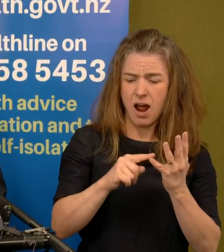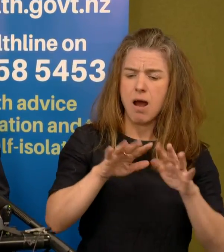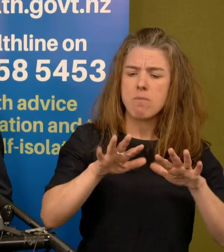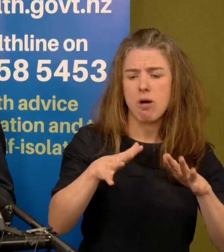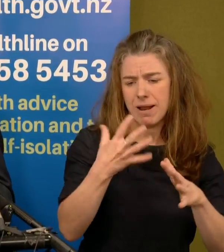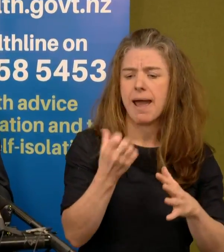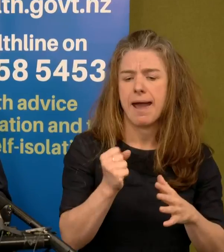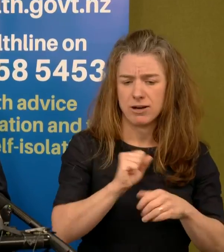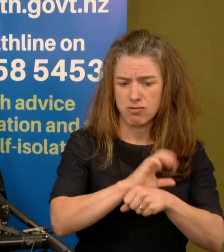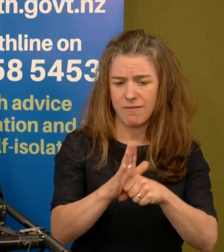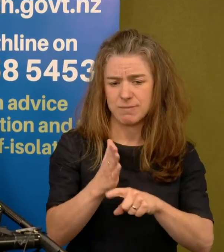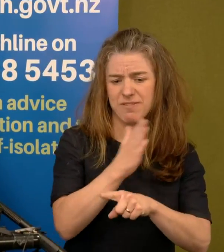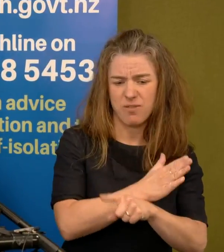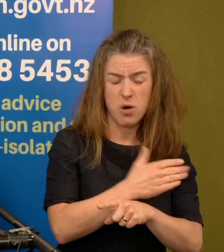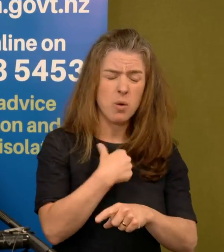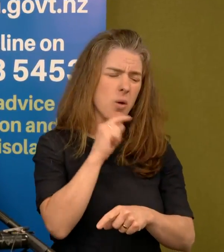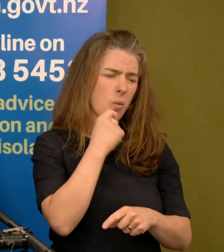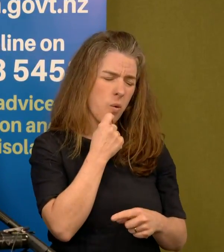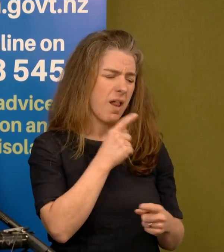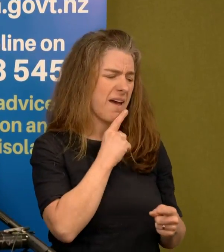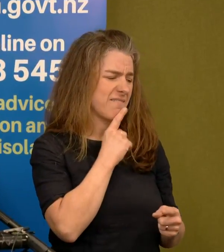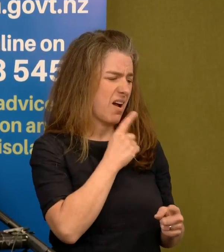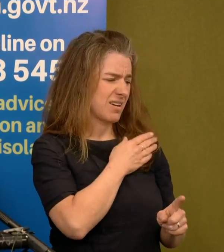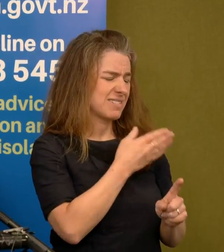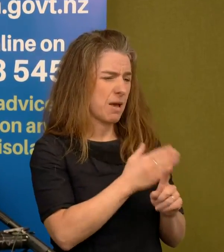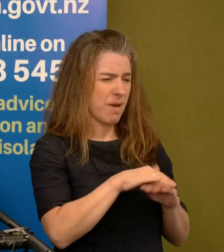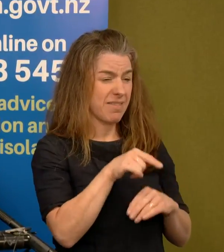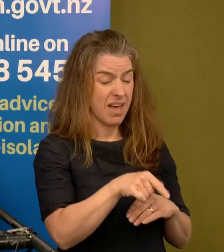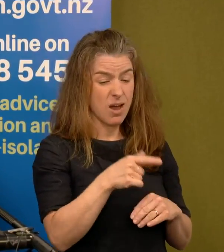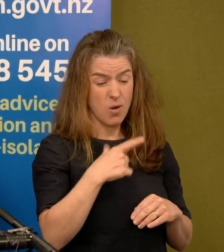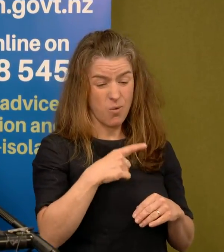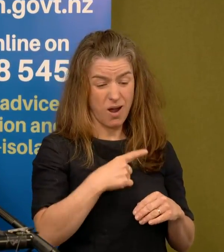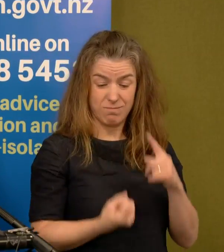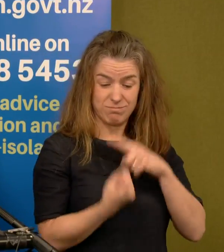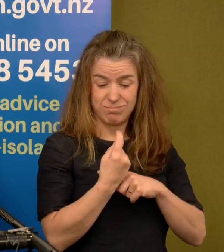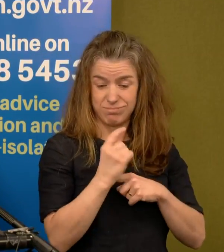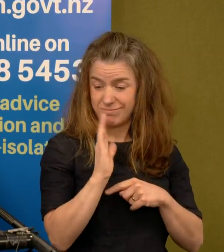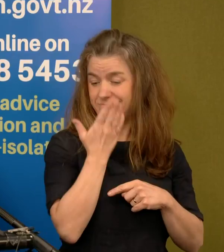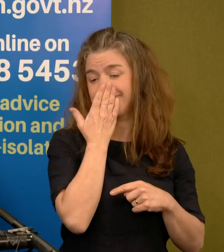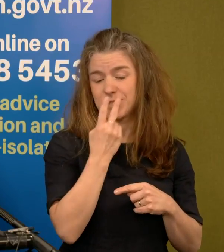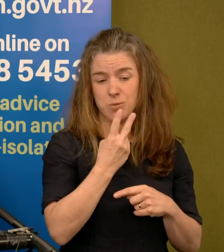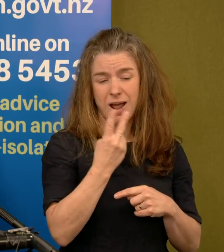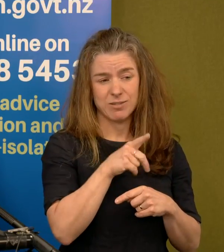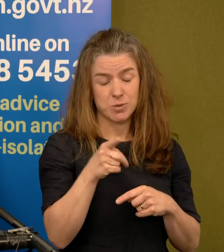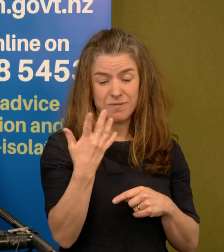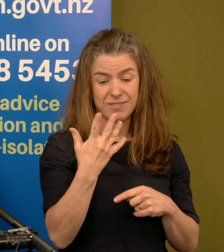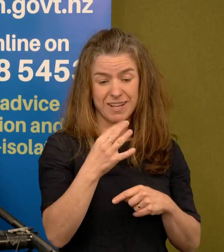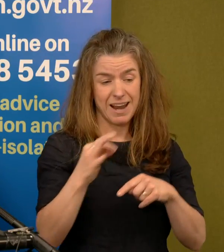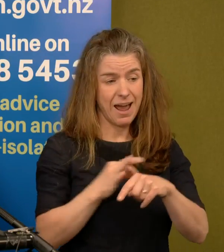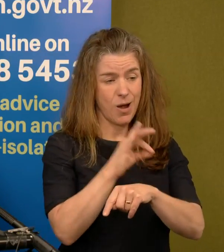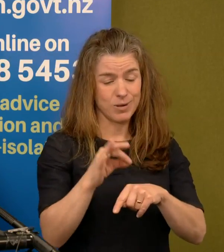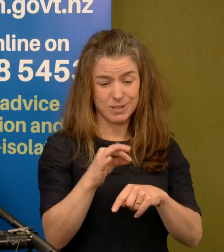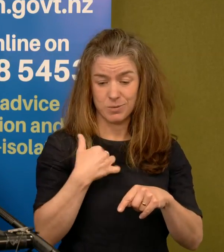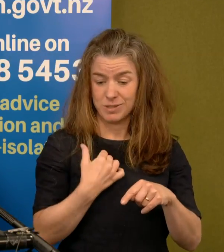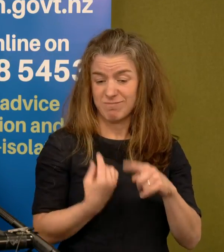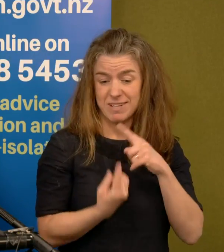technical advisory group. As you can imagine, this is all emerged within about a 12 to 15 hour period. We haven't been in this situation before, so we'll